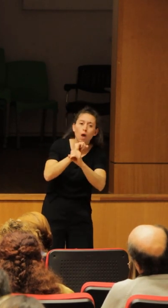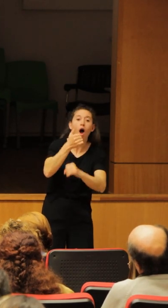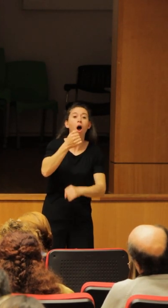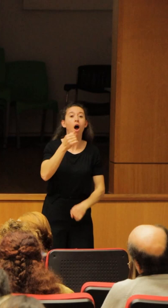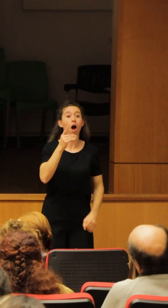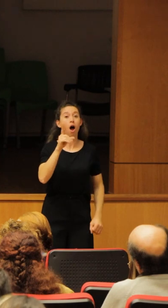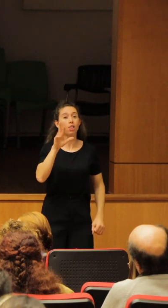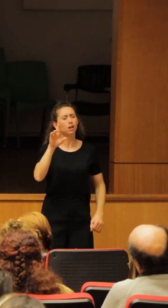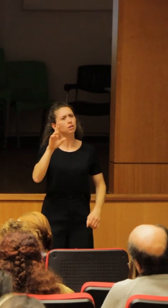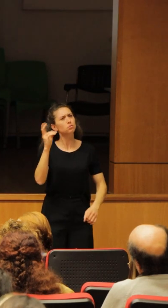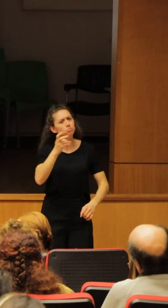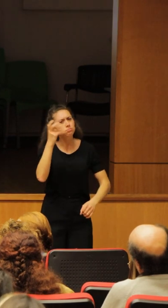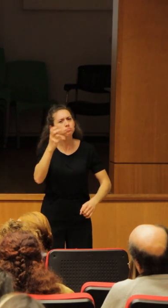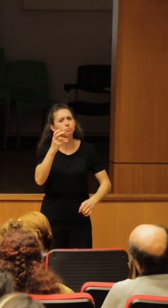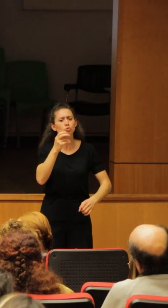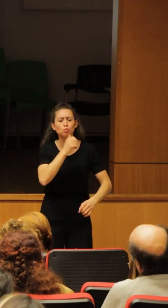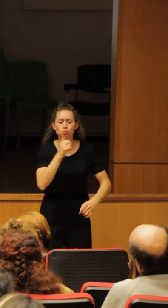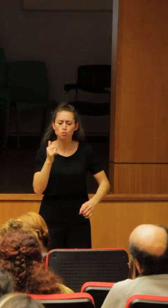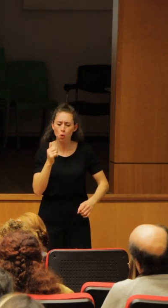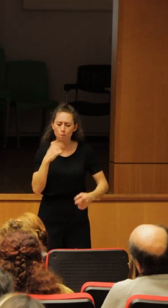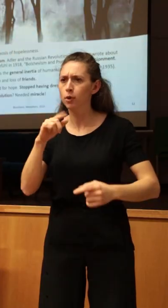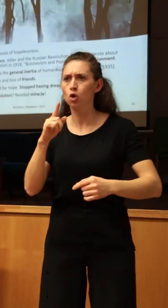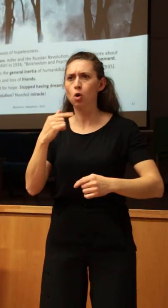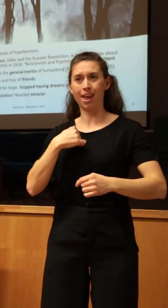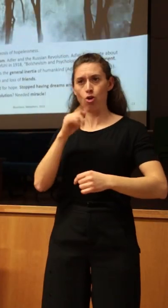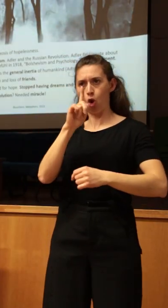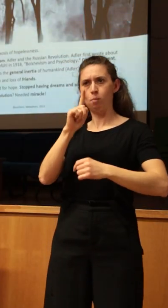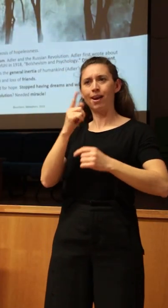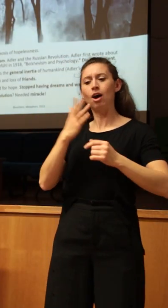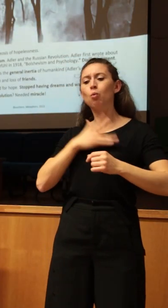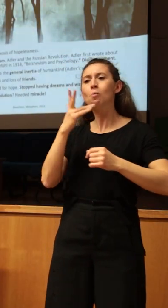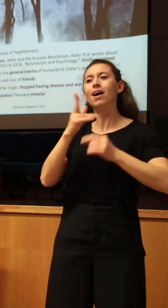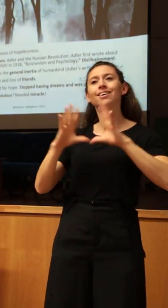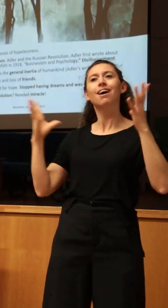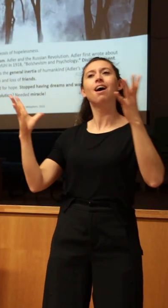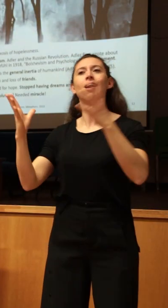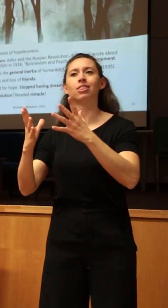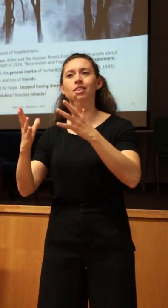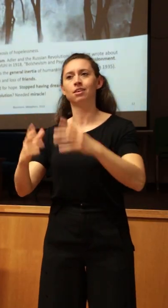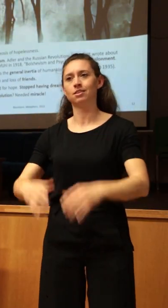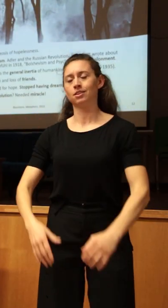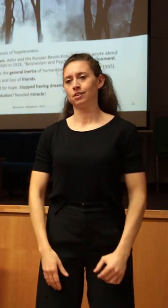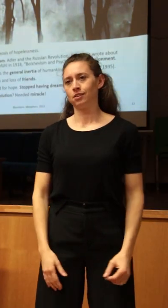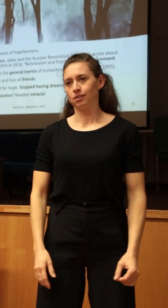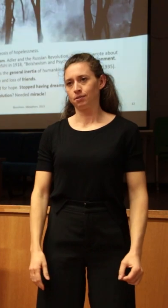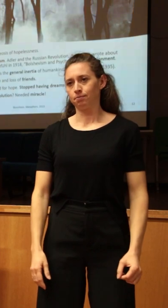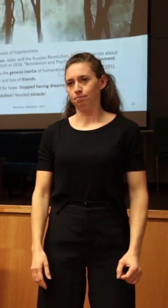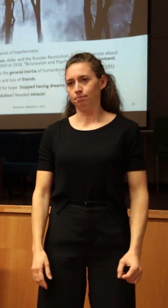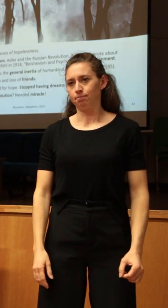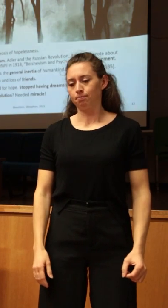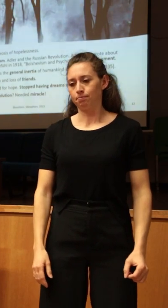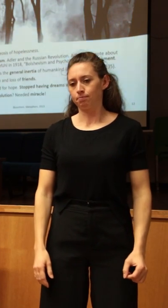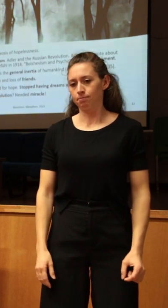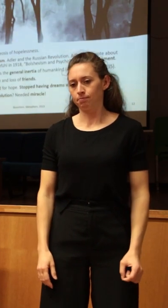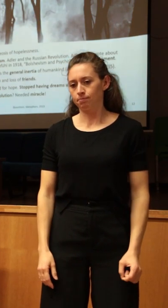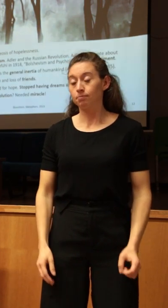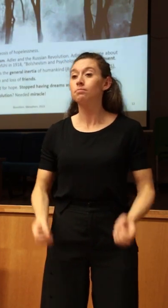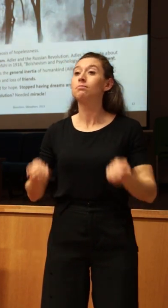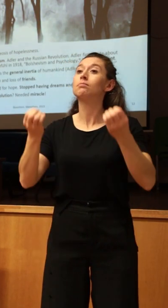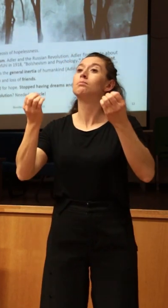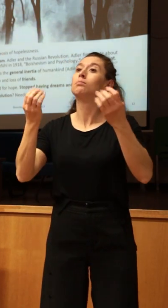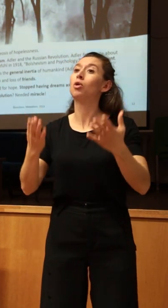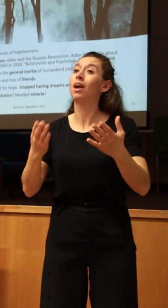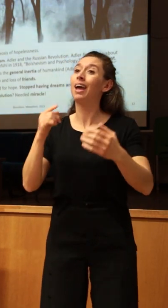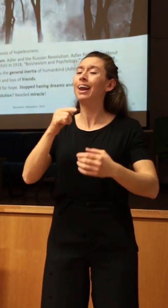una solución para la humanidad, en realidad. Because he saw war as an apotheosis of hopelessness. Porque